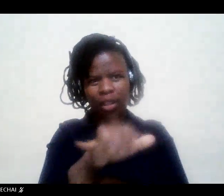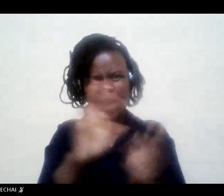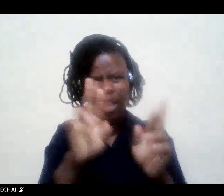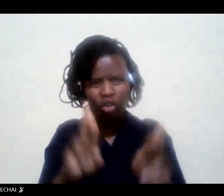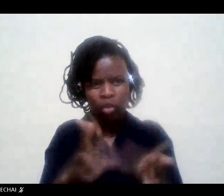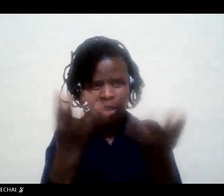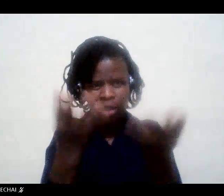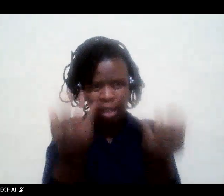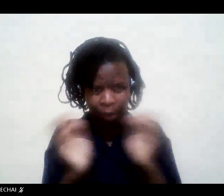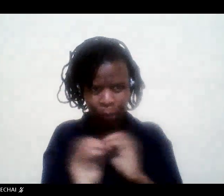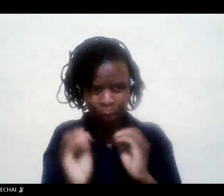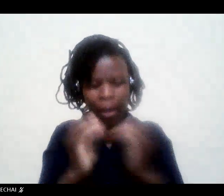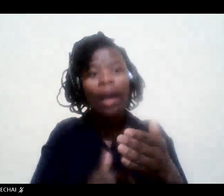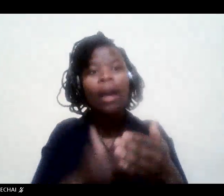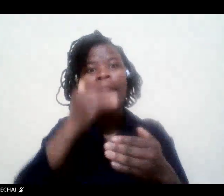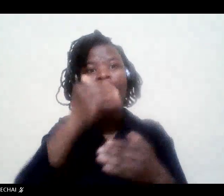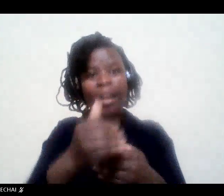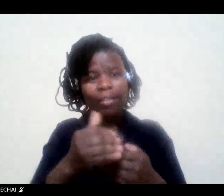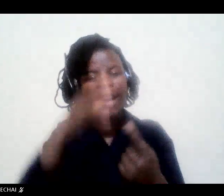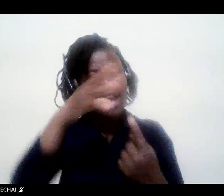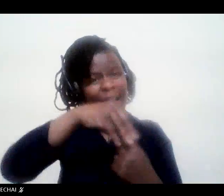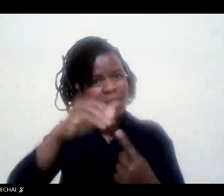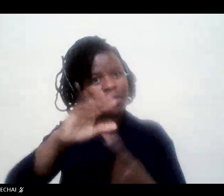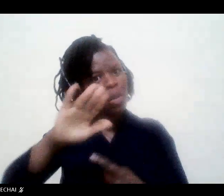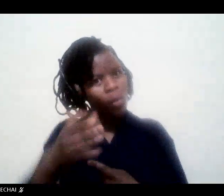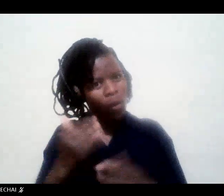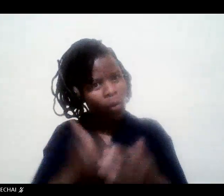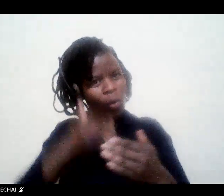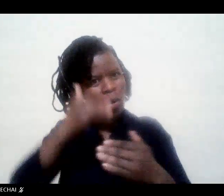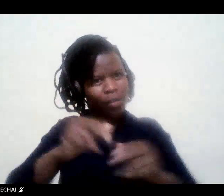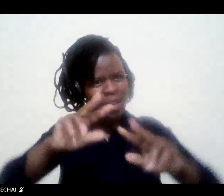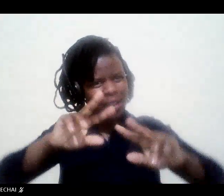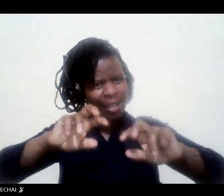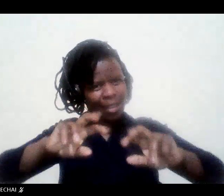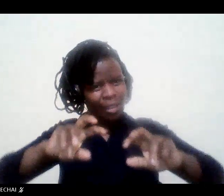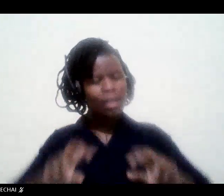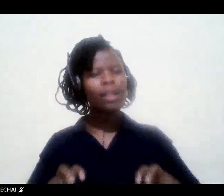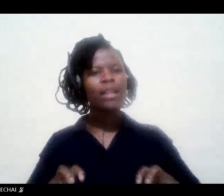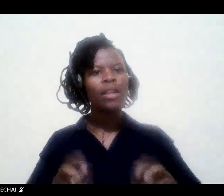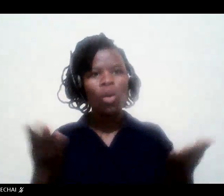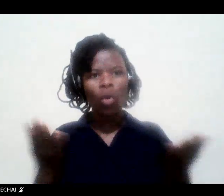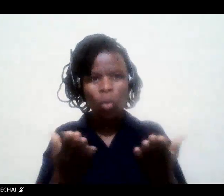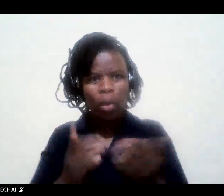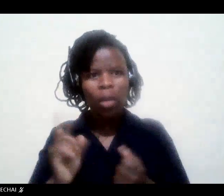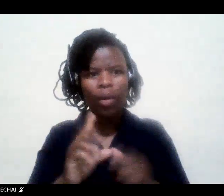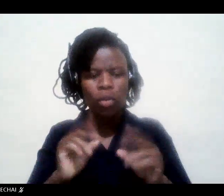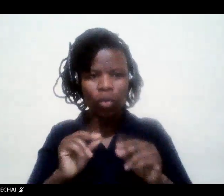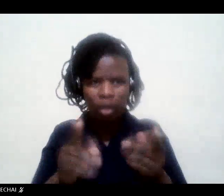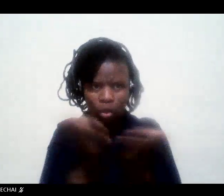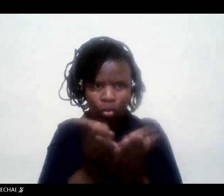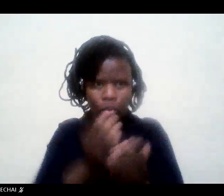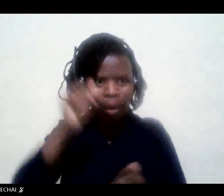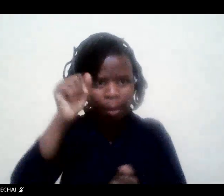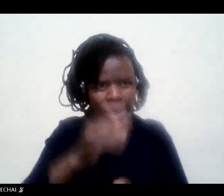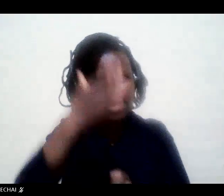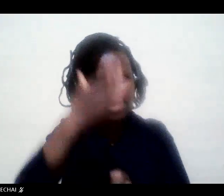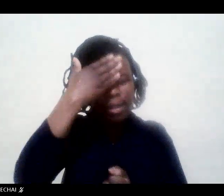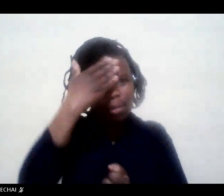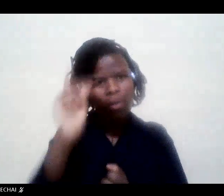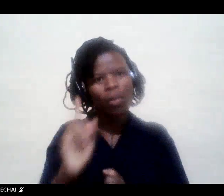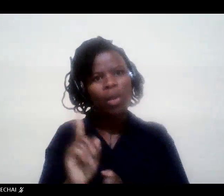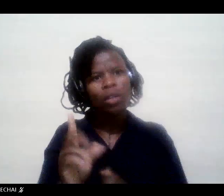After identifying or after screening, that's whereby the school has to know that, do